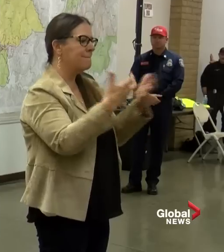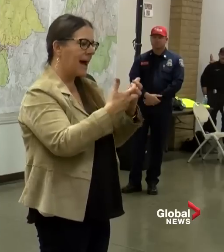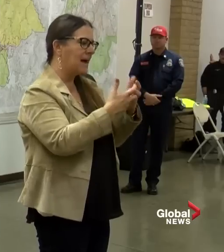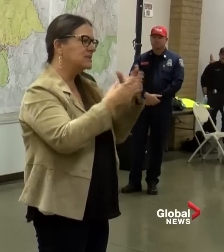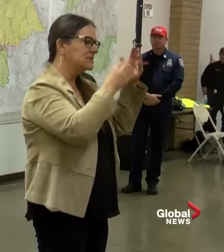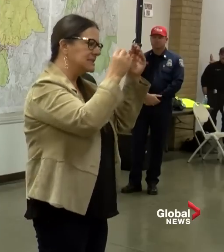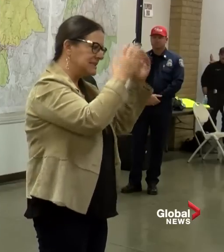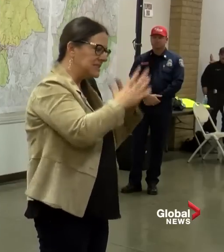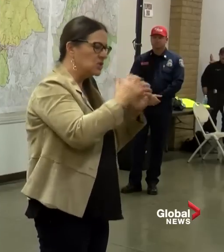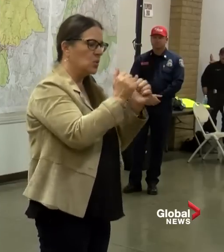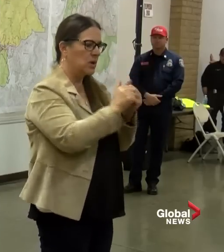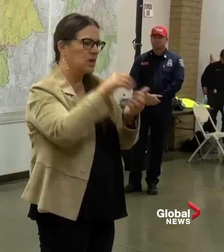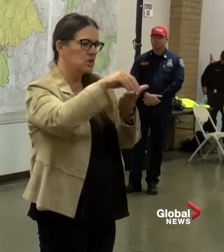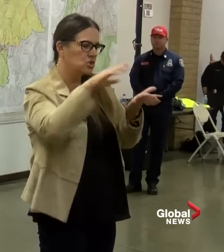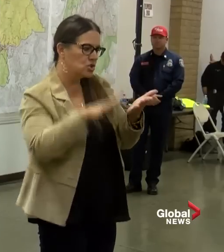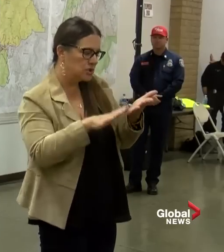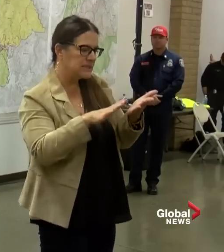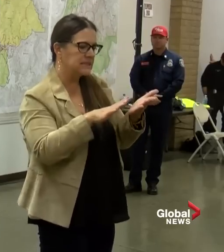students in